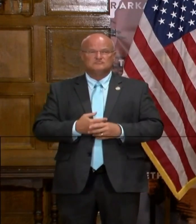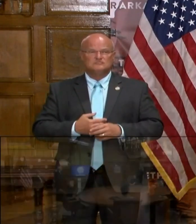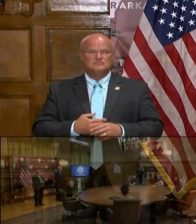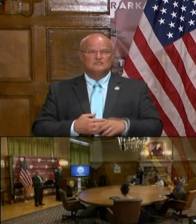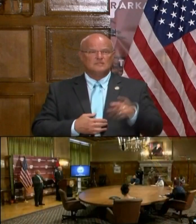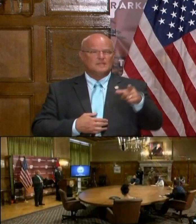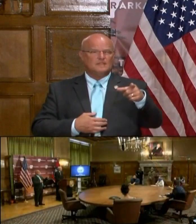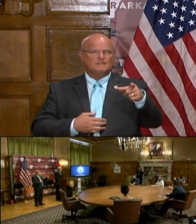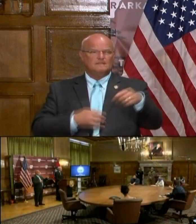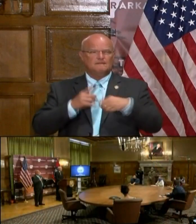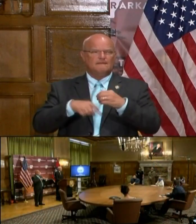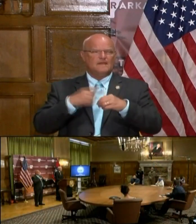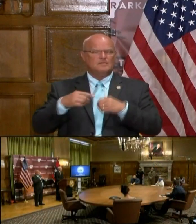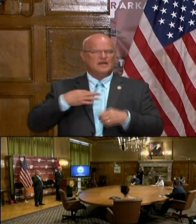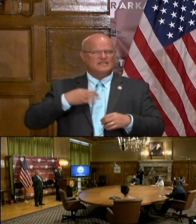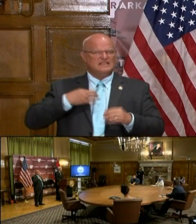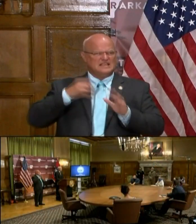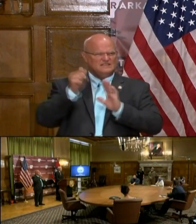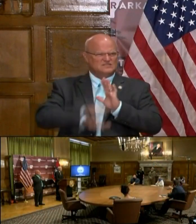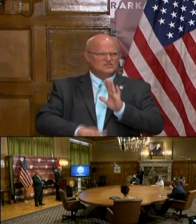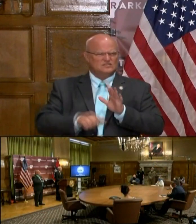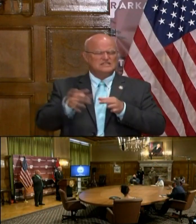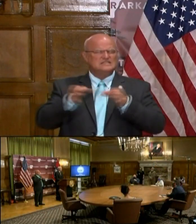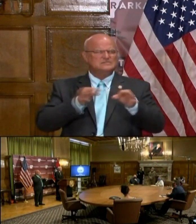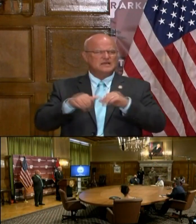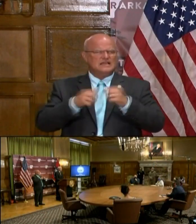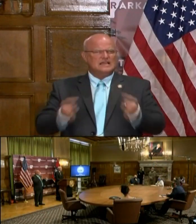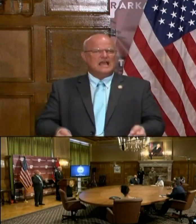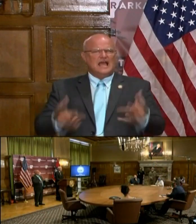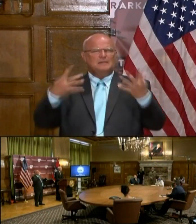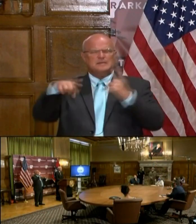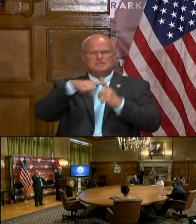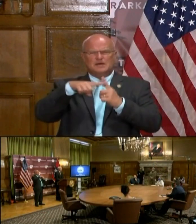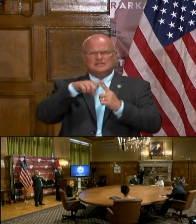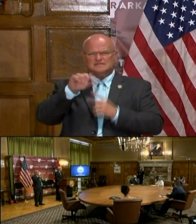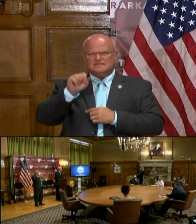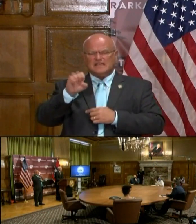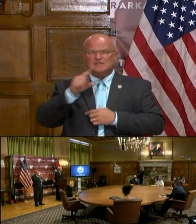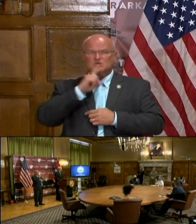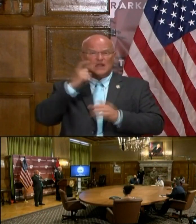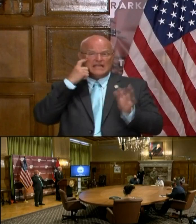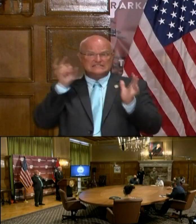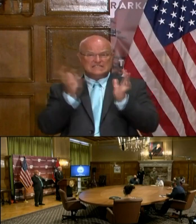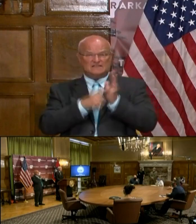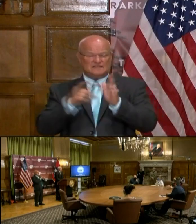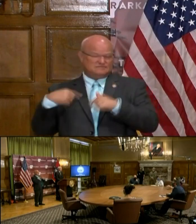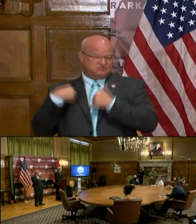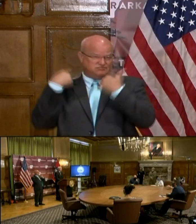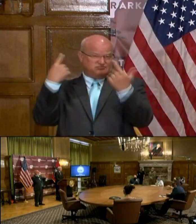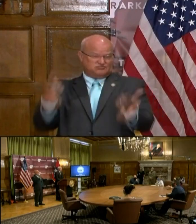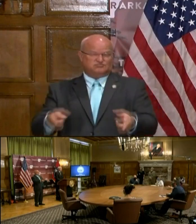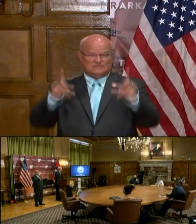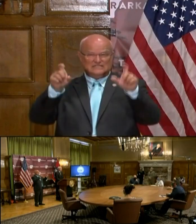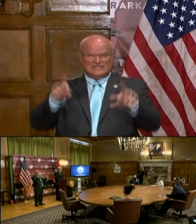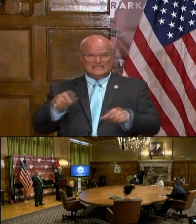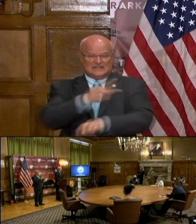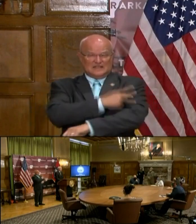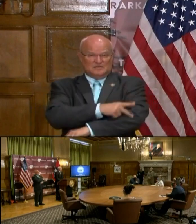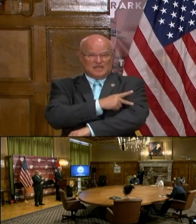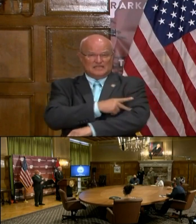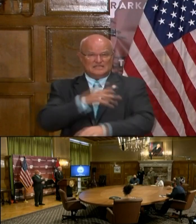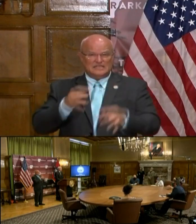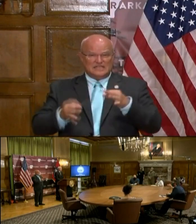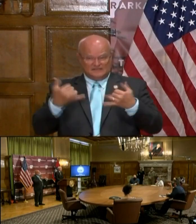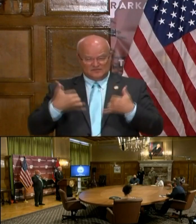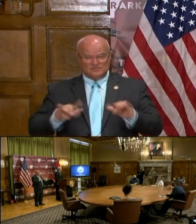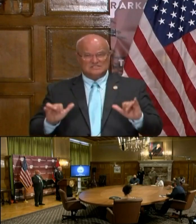Yes. Regarding the elective surgeries, can you tell us how many positive cases were identified through testing those patients, and if